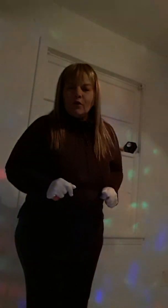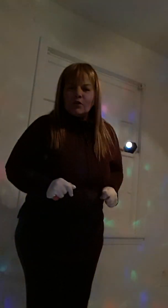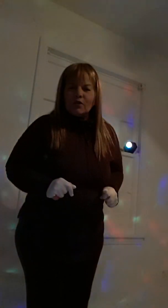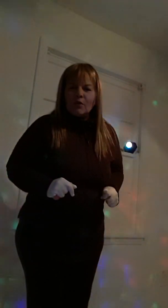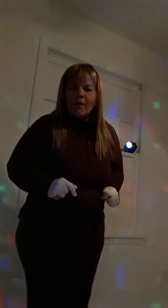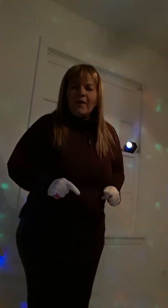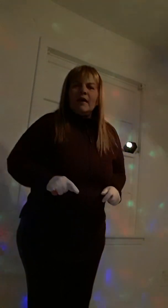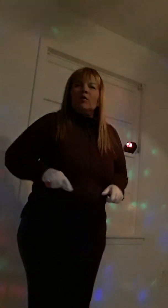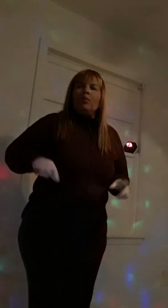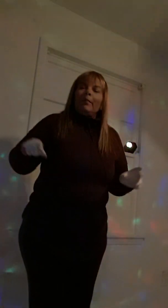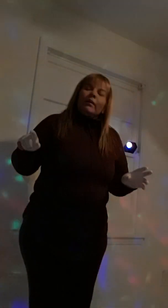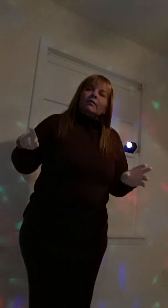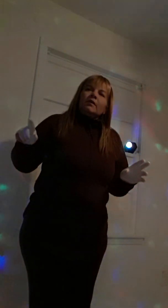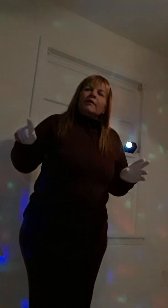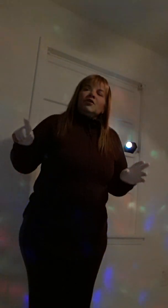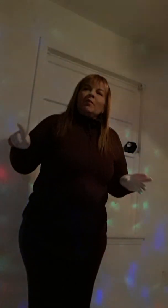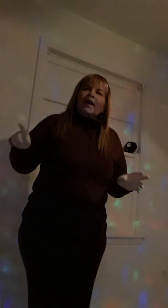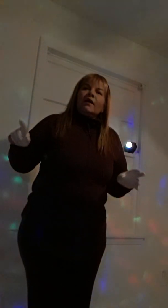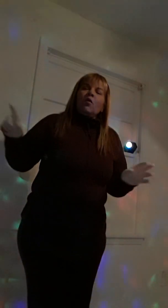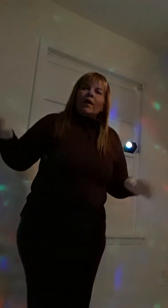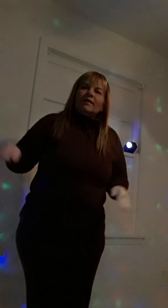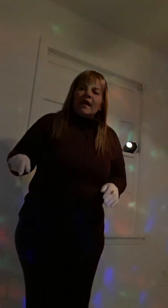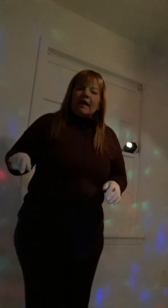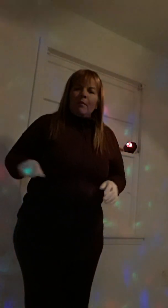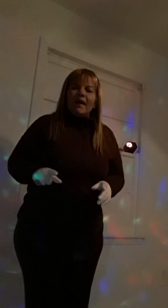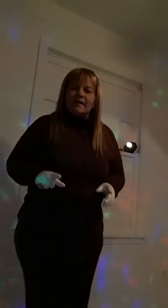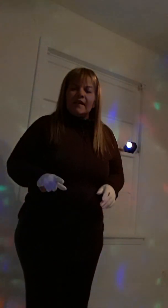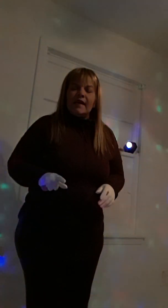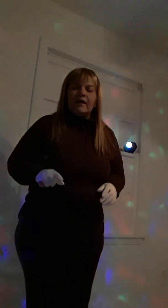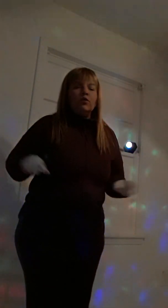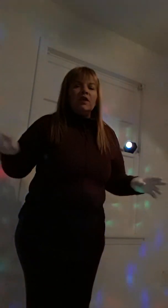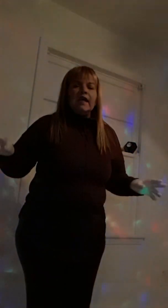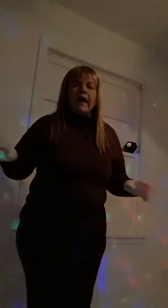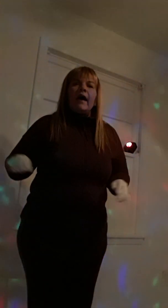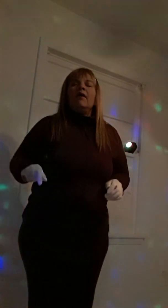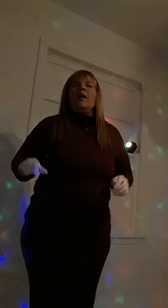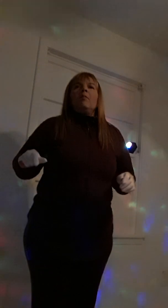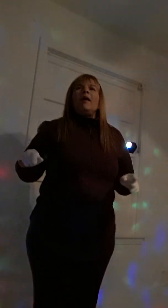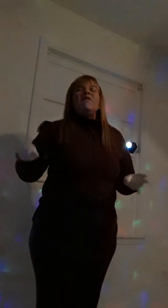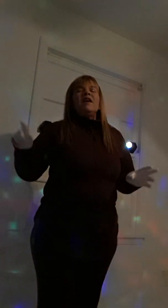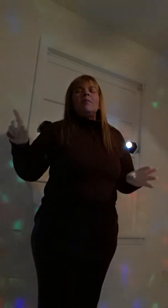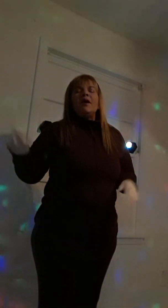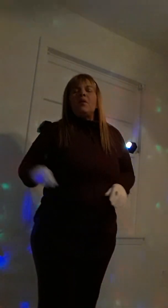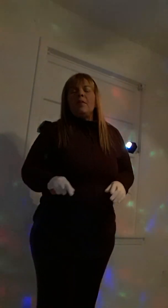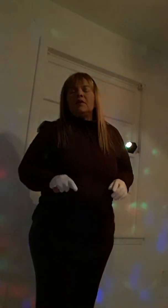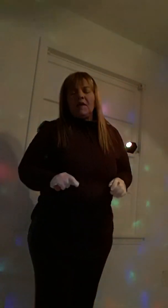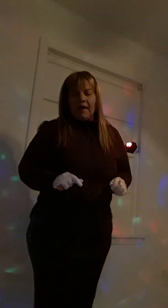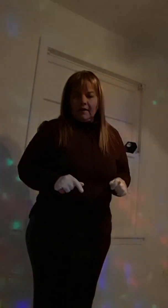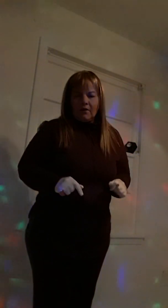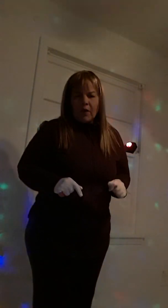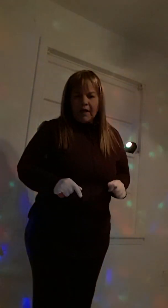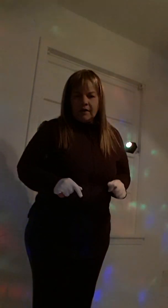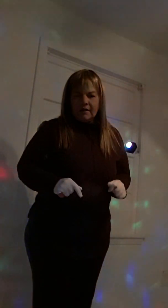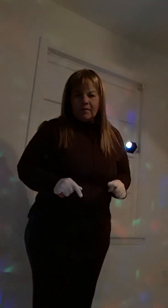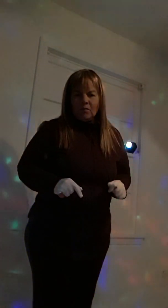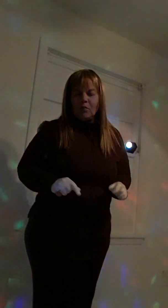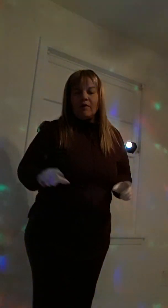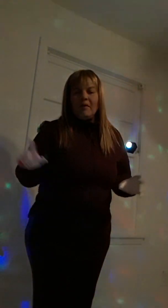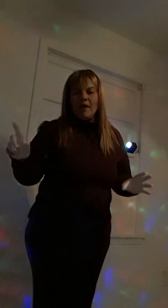fondos. To make one day, para hacer un día, maybe a better building, right?